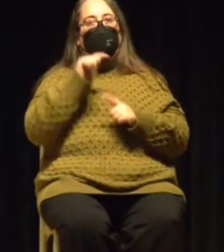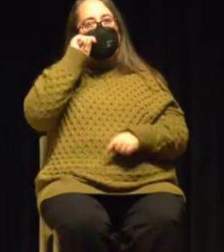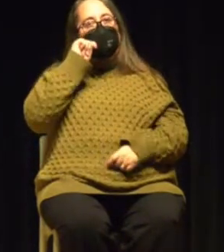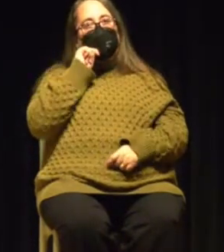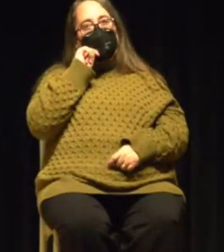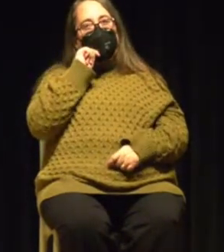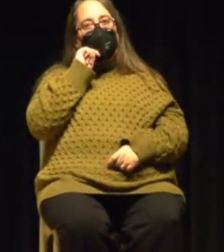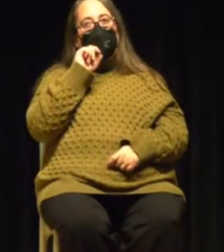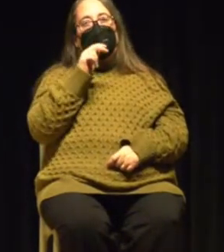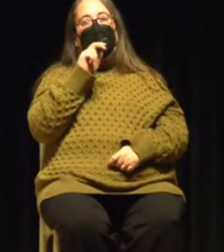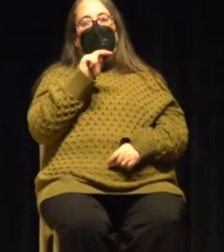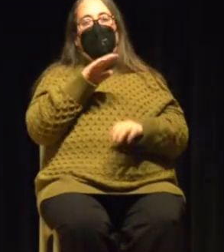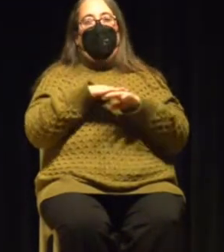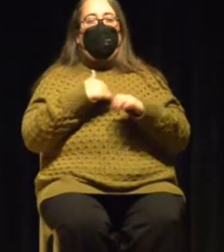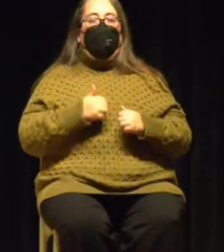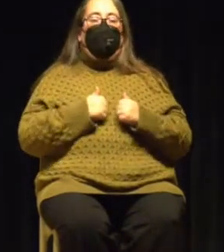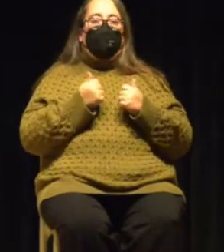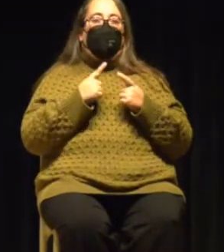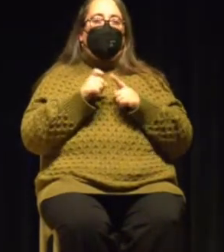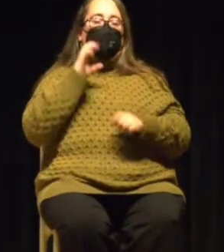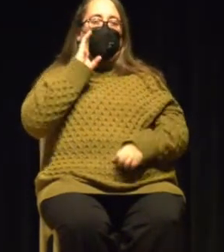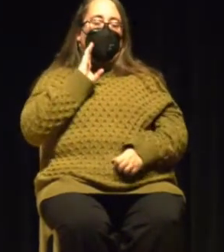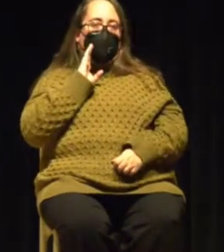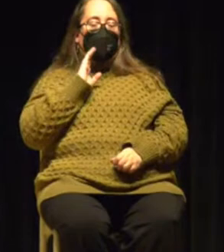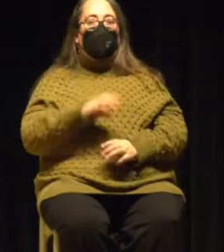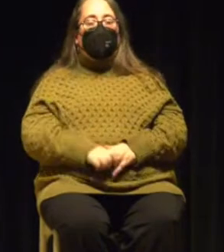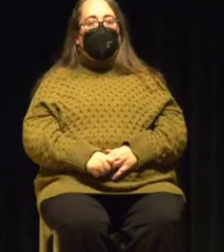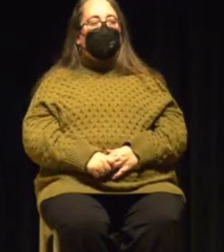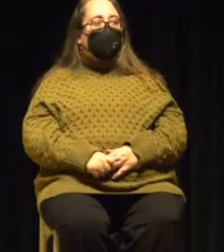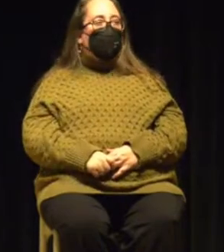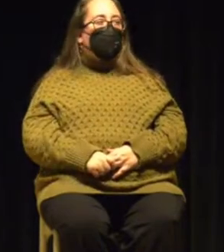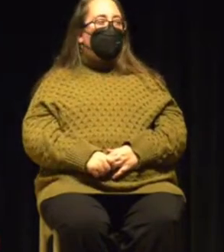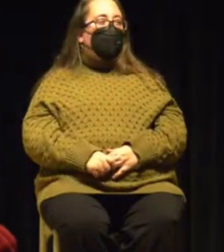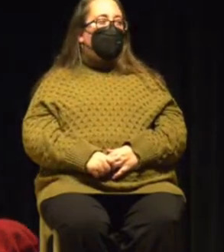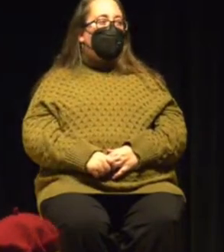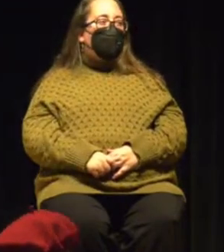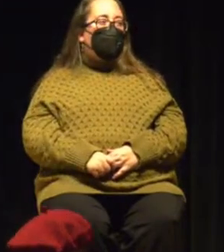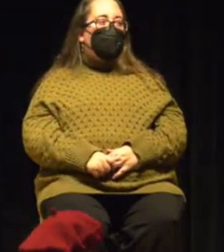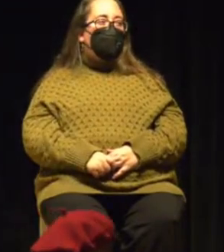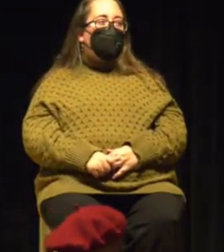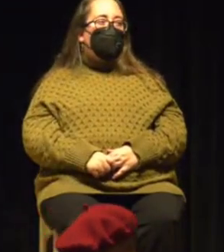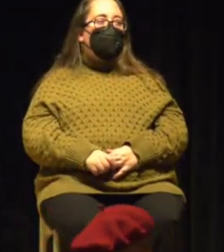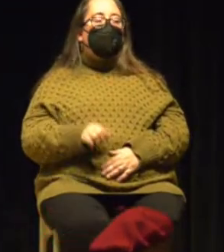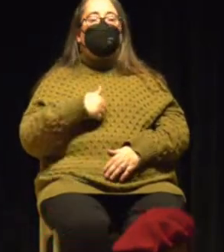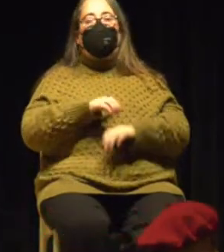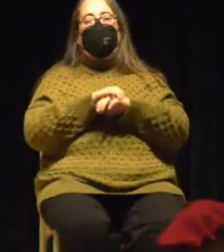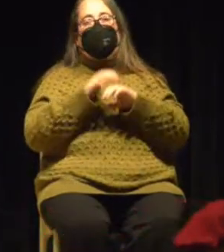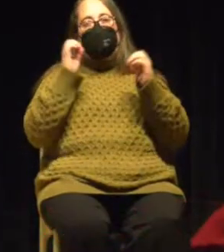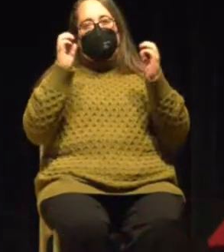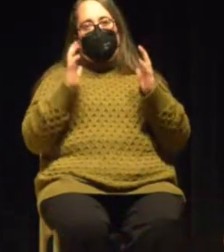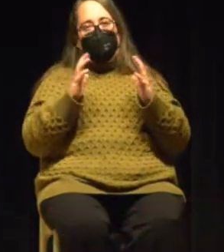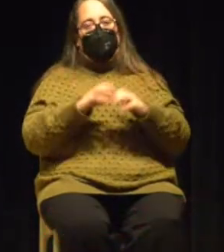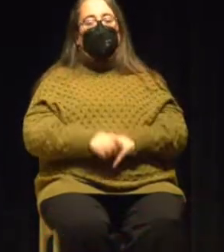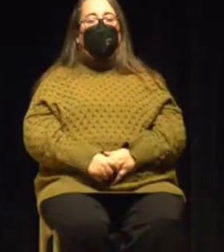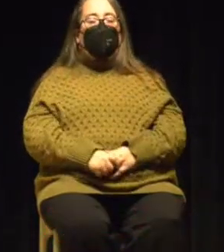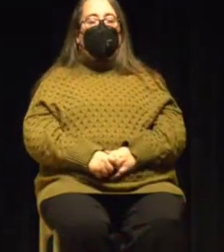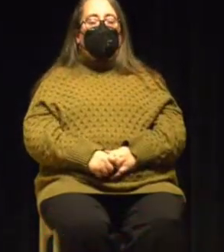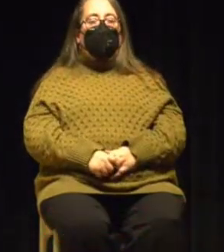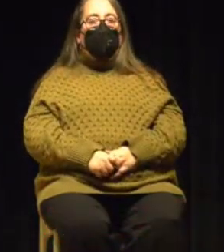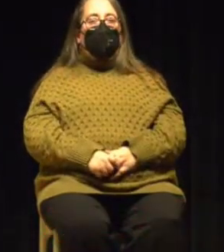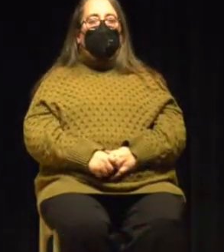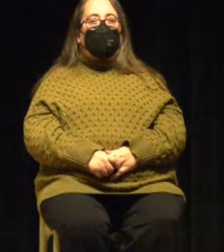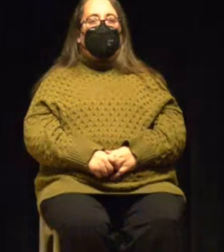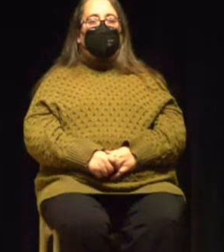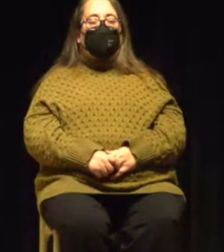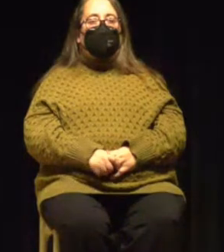salons over my life trying to be brown. But no, my question, I'm an English professor. And I'm thinking just